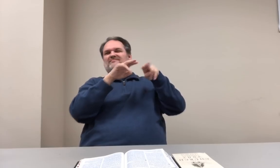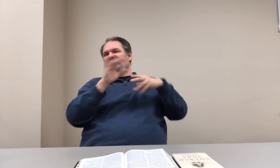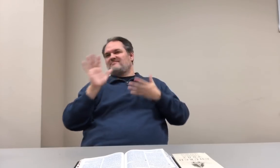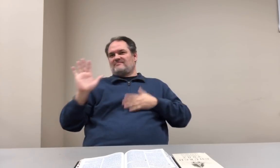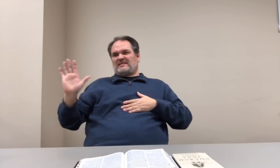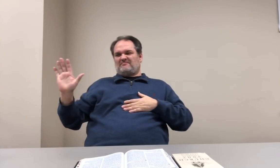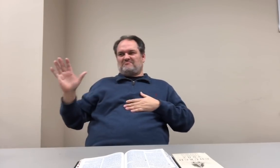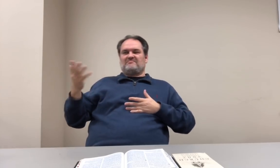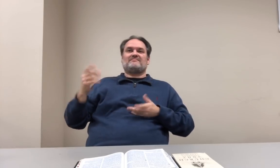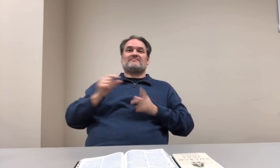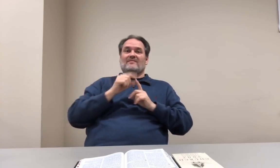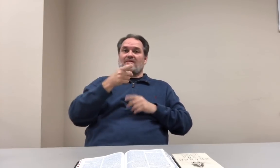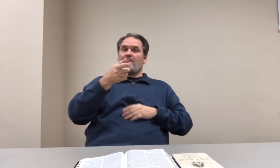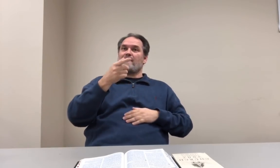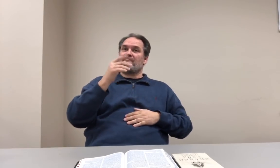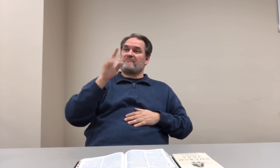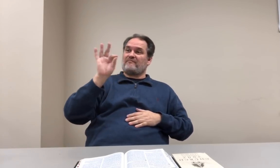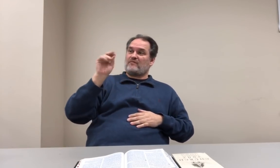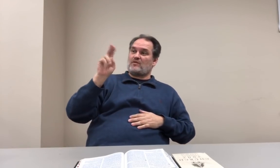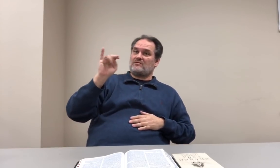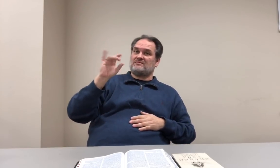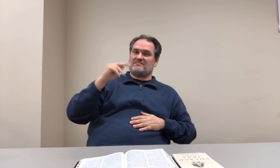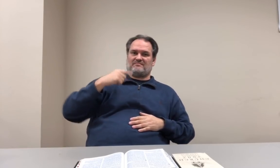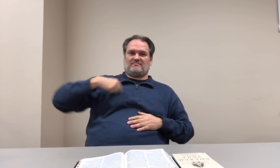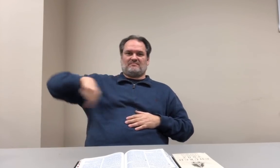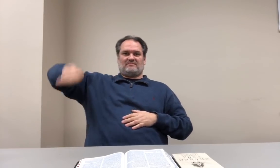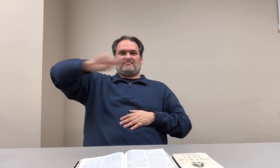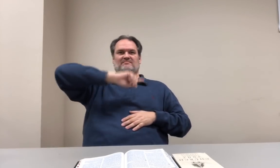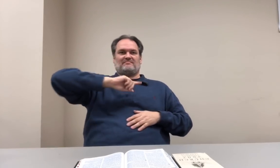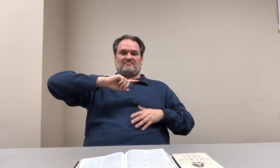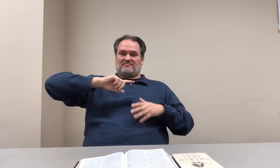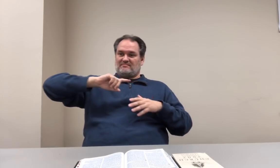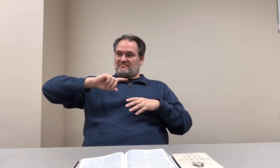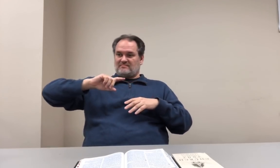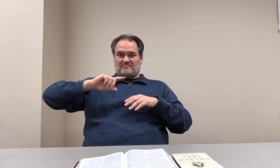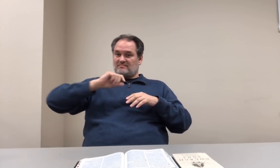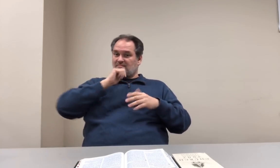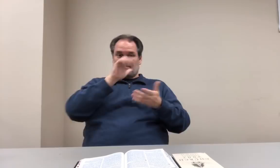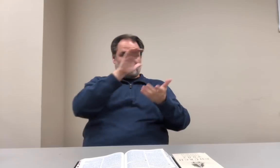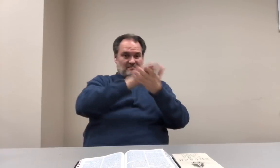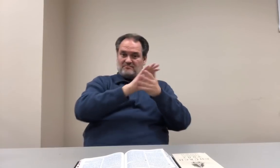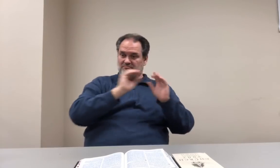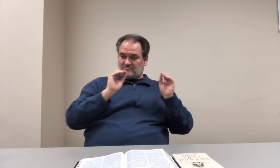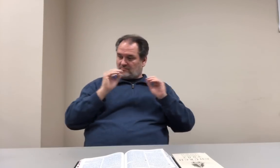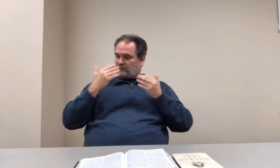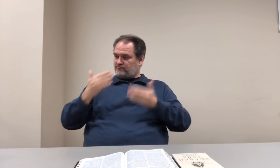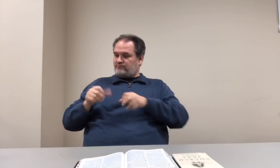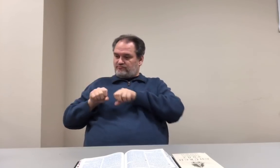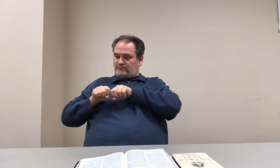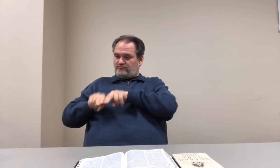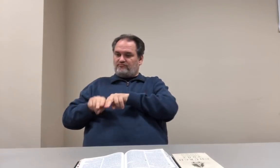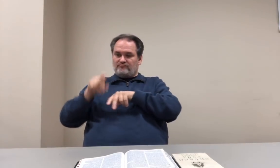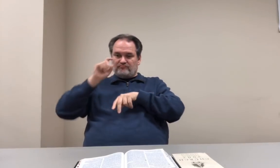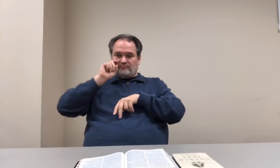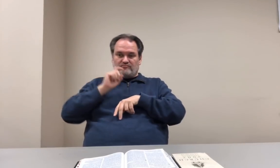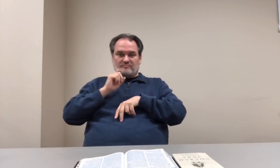two attributes, something that demonstrates how difficult they are for us to understand is just the way we name them, infinity